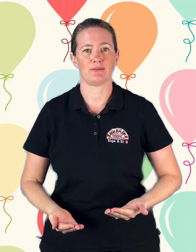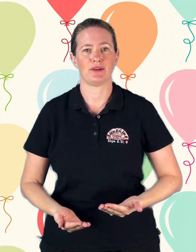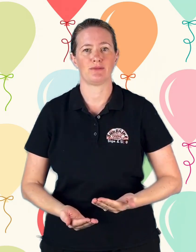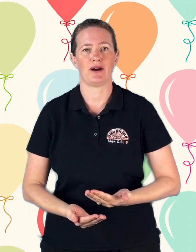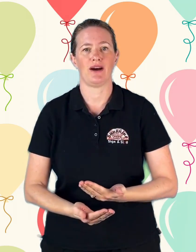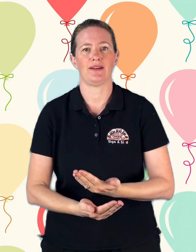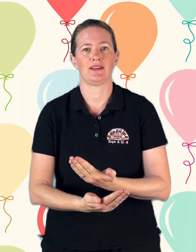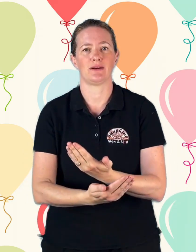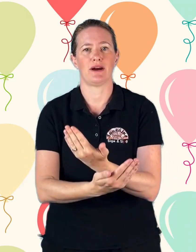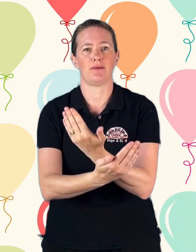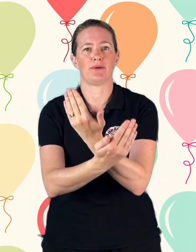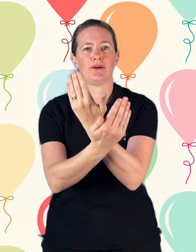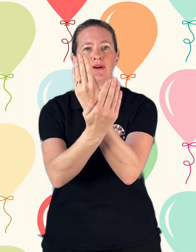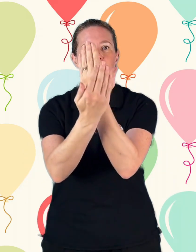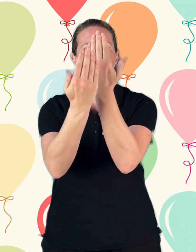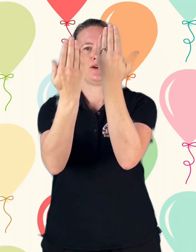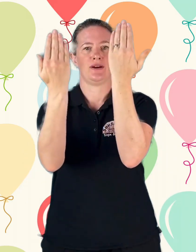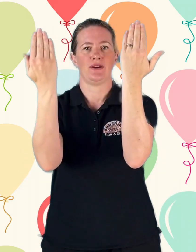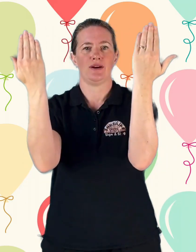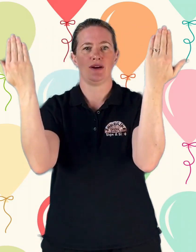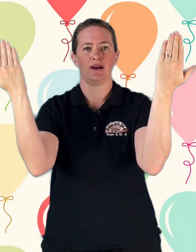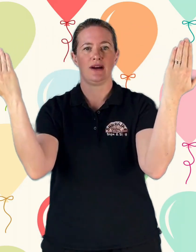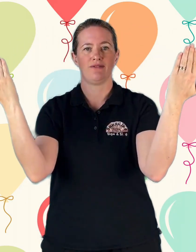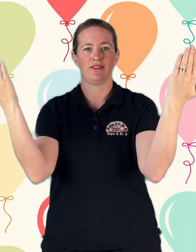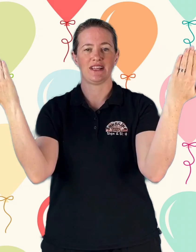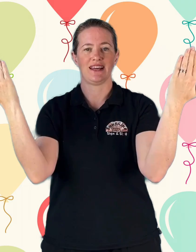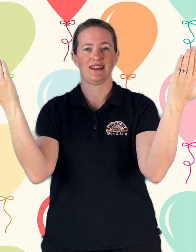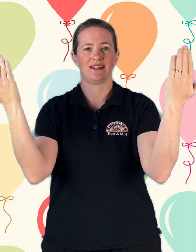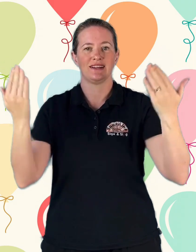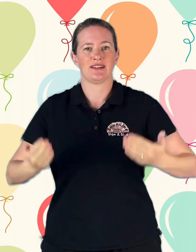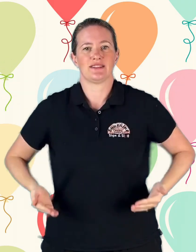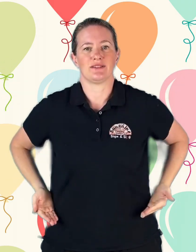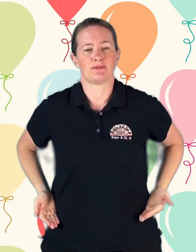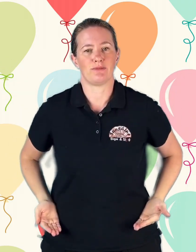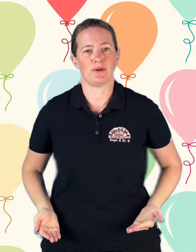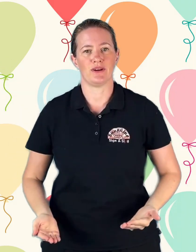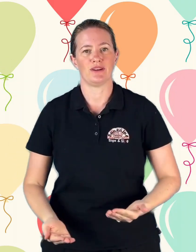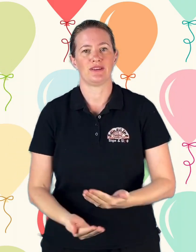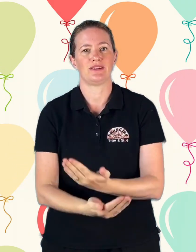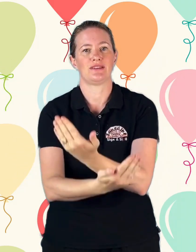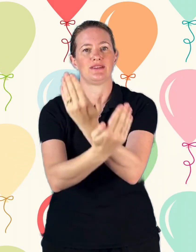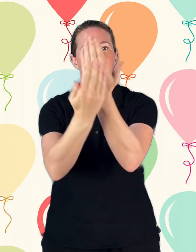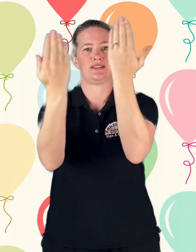part, and then you come up for day. So it's birthday.